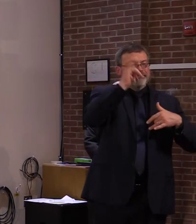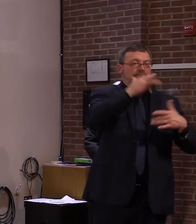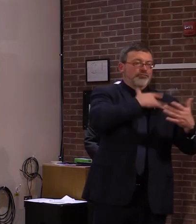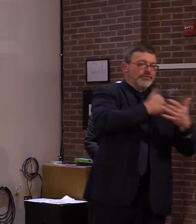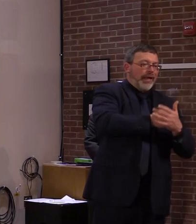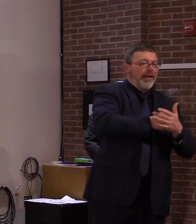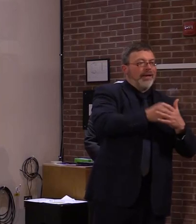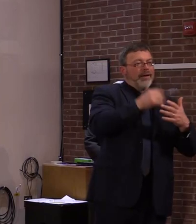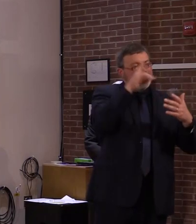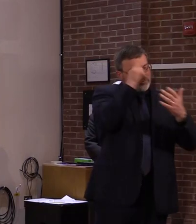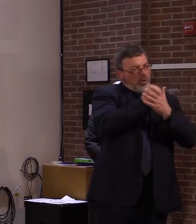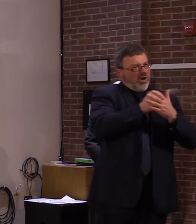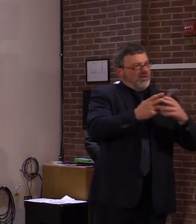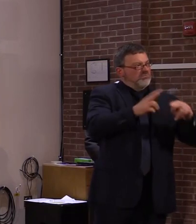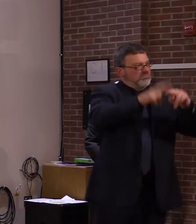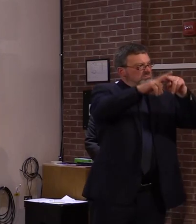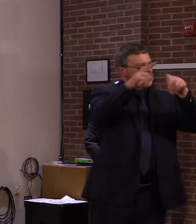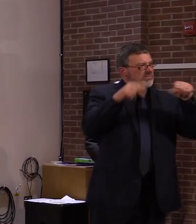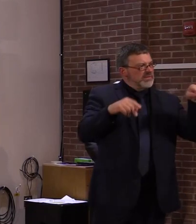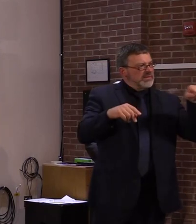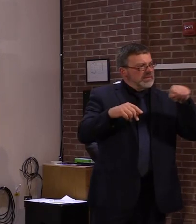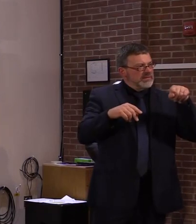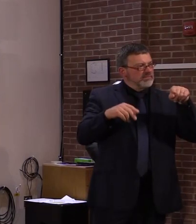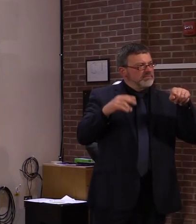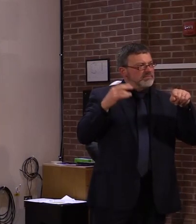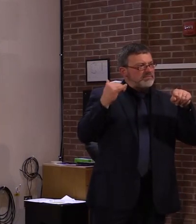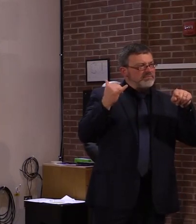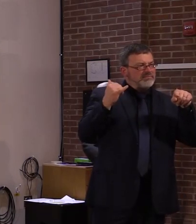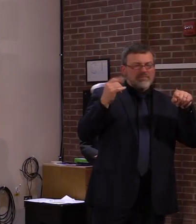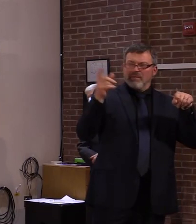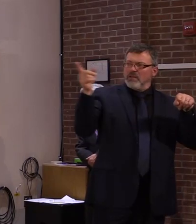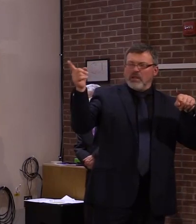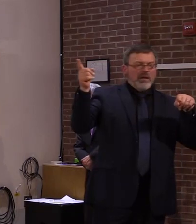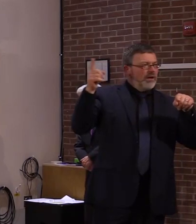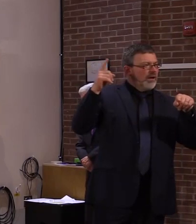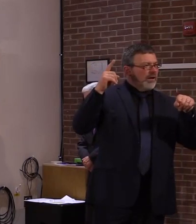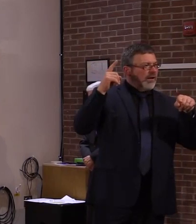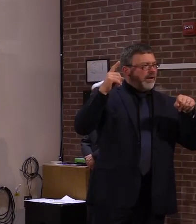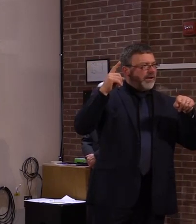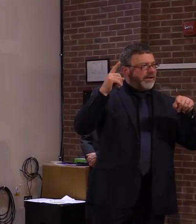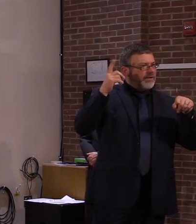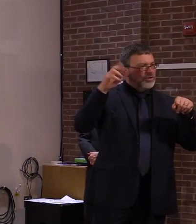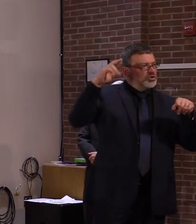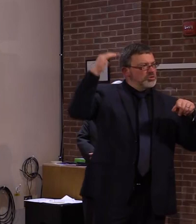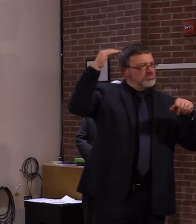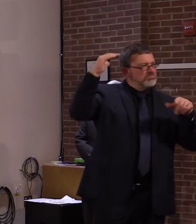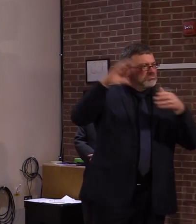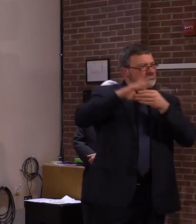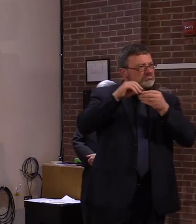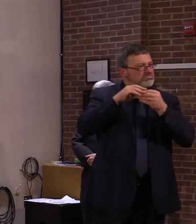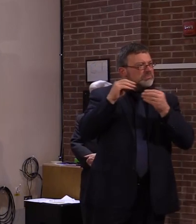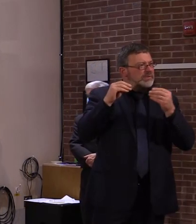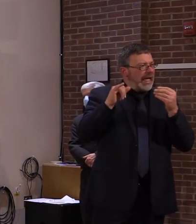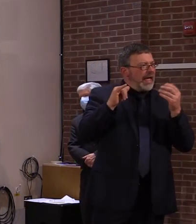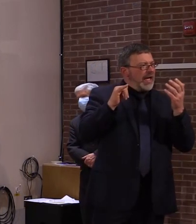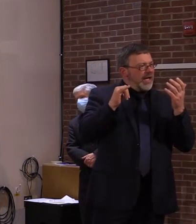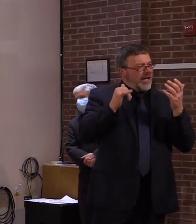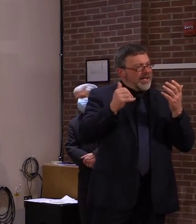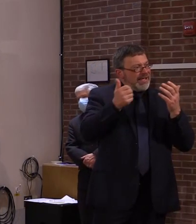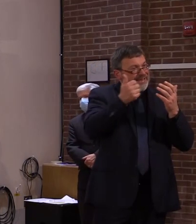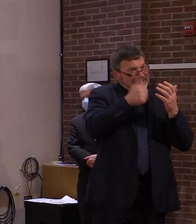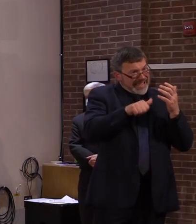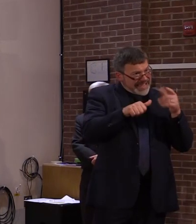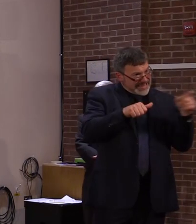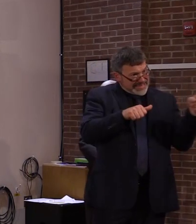I know Commissioner Levine had touched on this, but what are they, and are they in any way related to the virus or to the